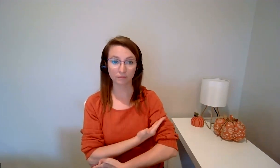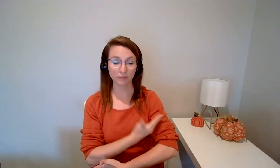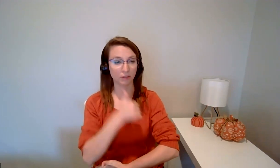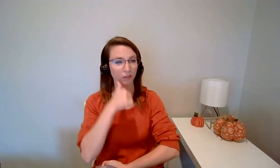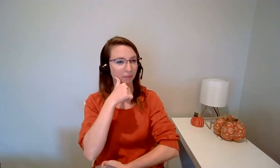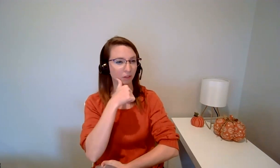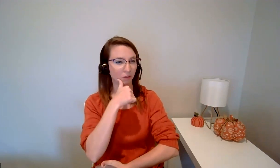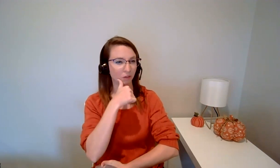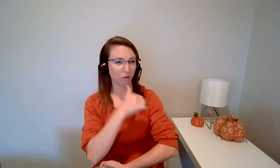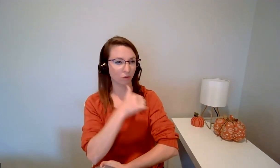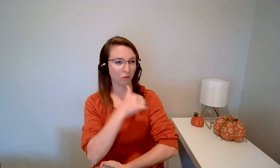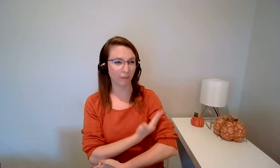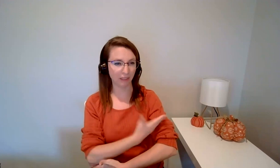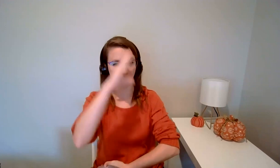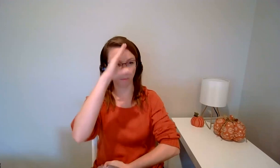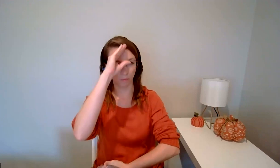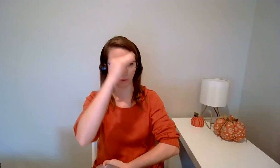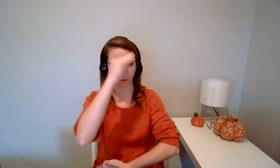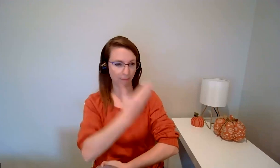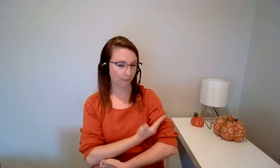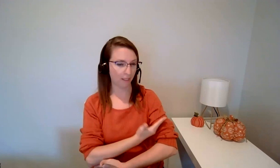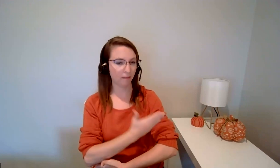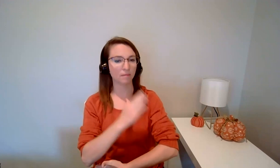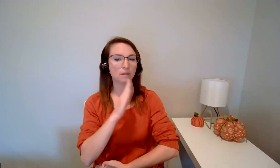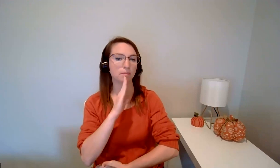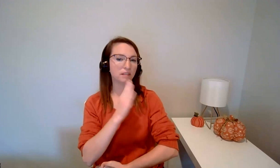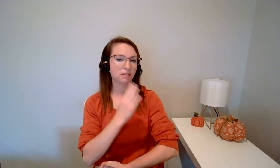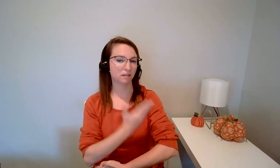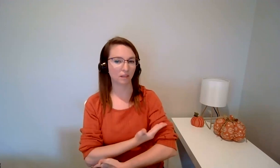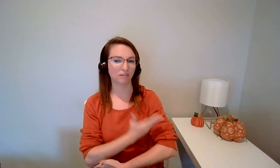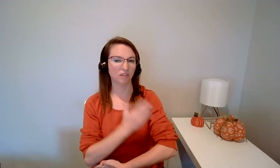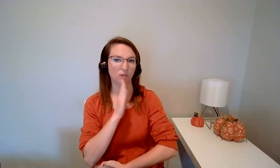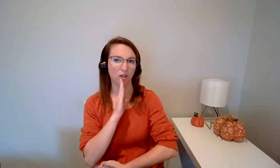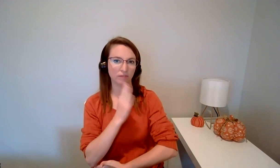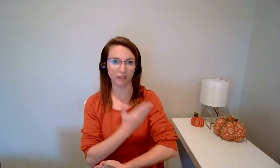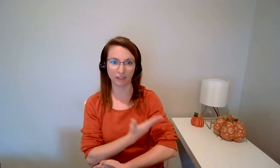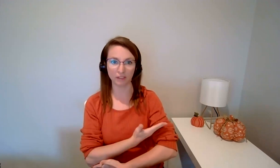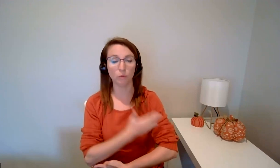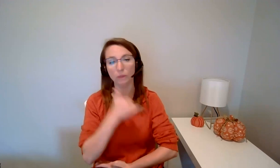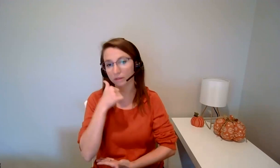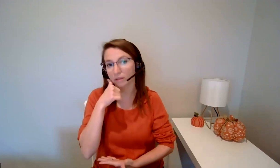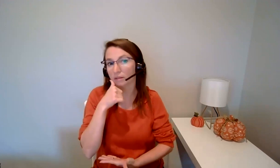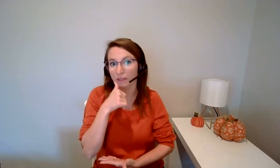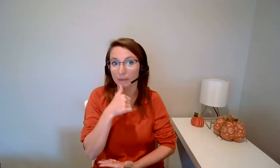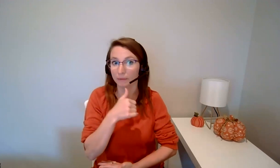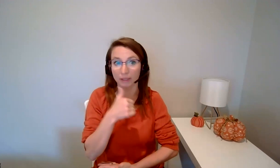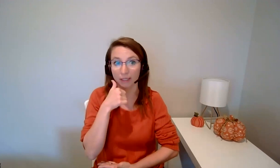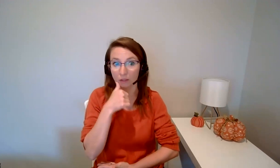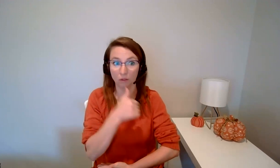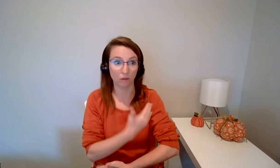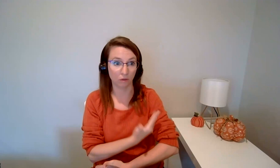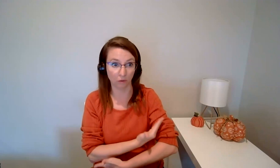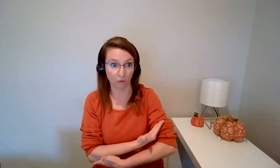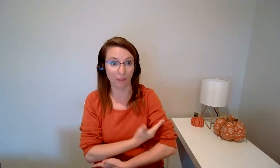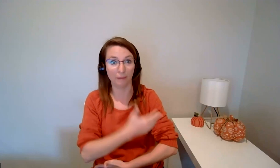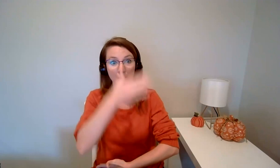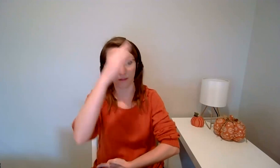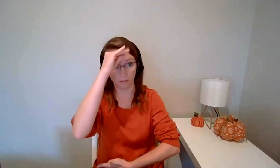So it used to be girl baby and boy baby, but it's kind of evolved to this. You will still see people sign girl baby,